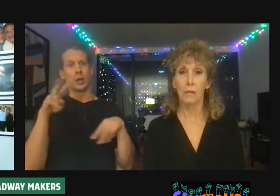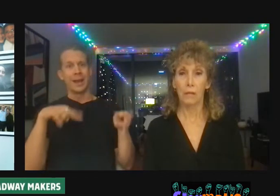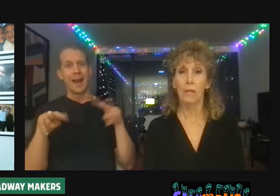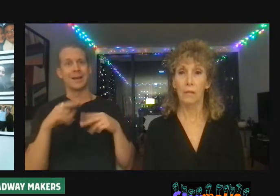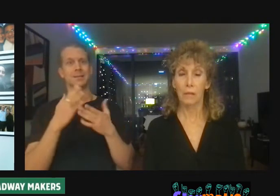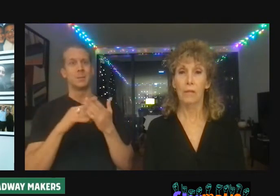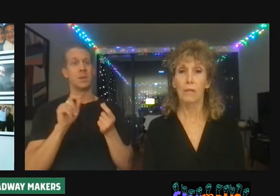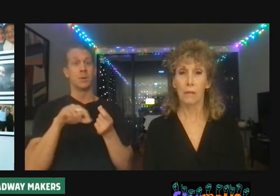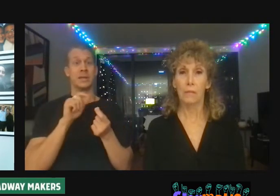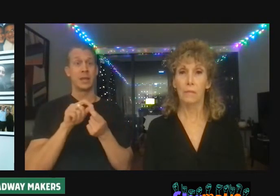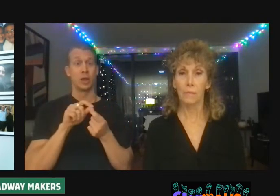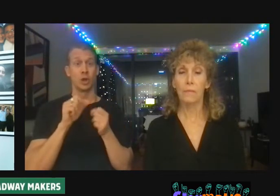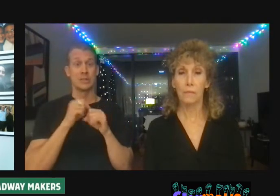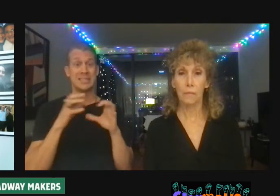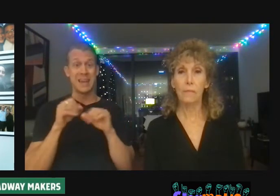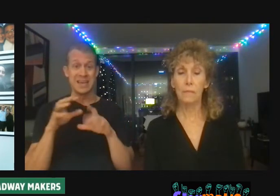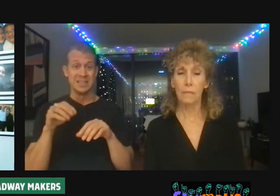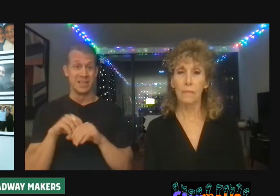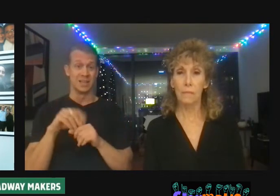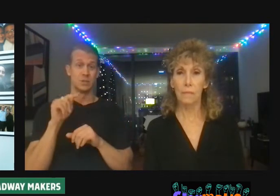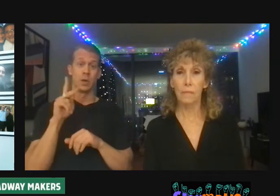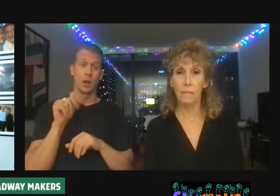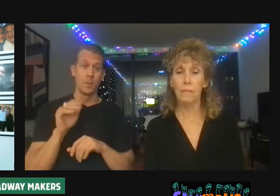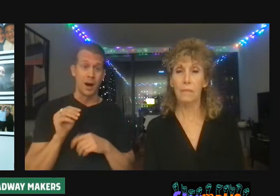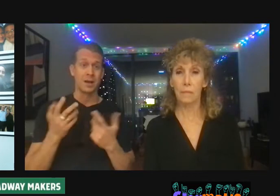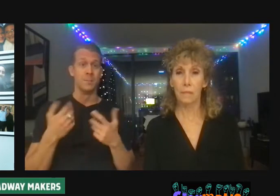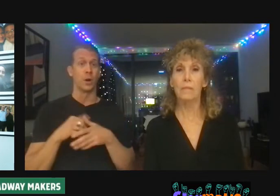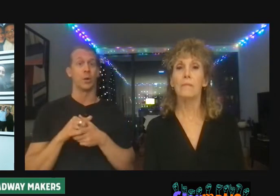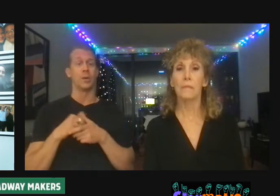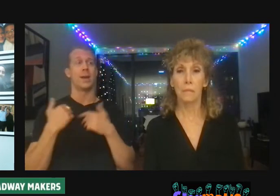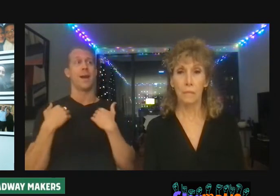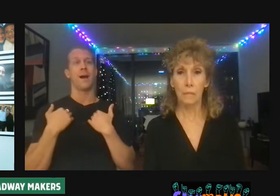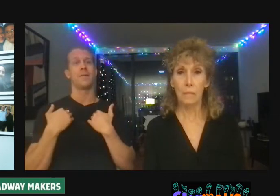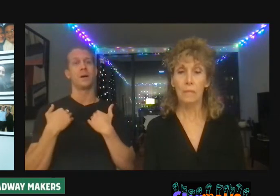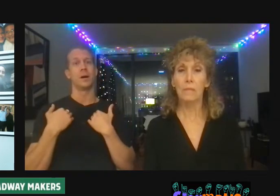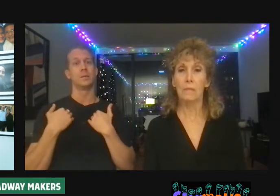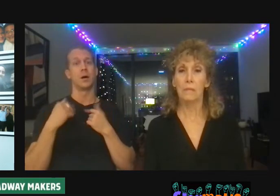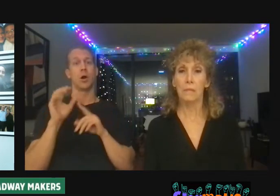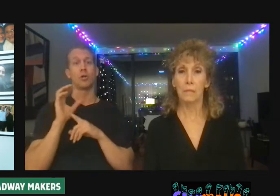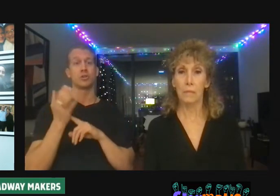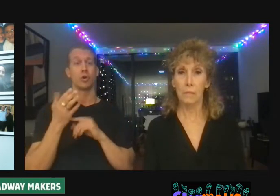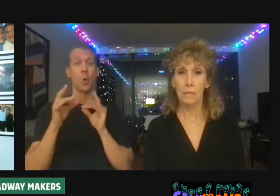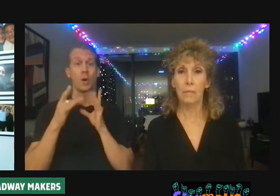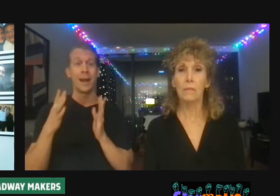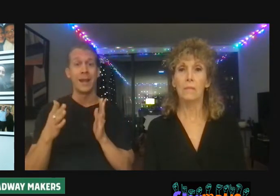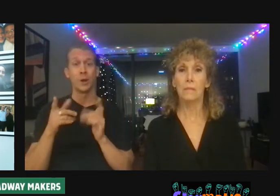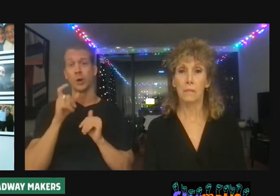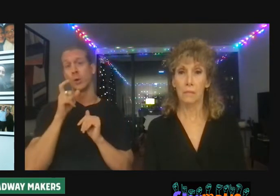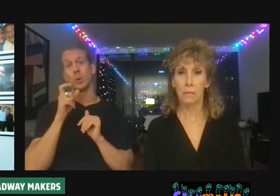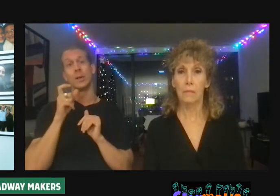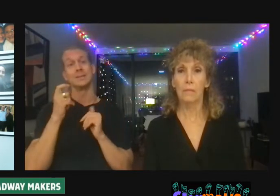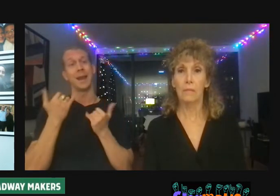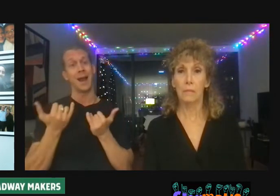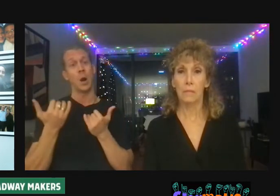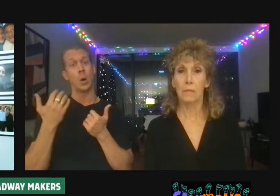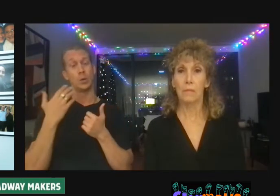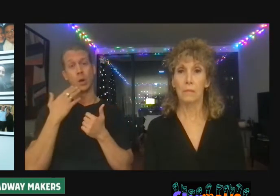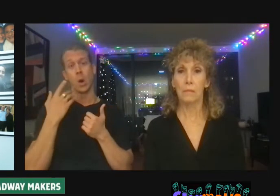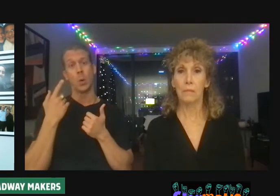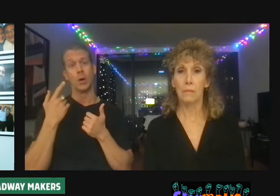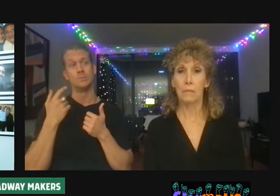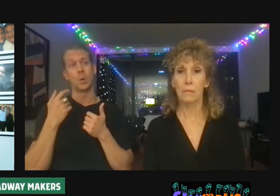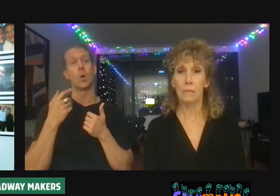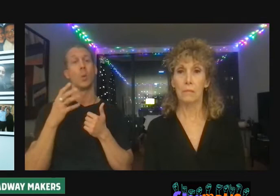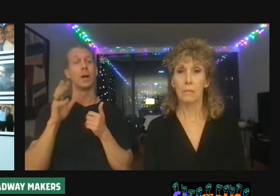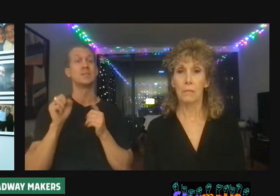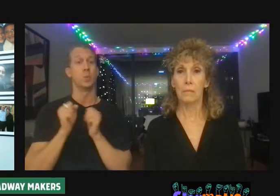are looking at some of the particular scenes in To Kill a Mockingbird. We have a cultural coordinator who is now, you